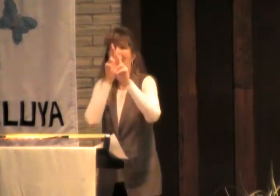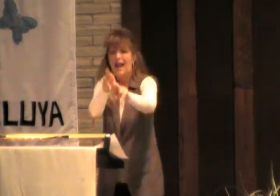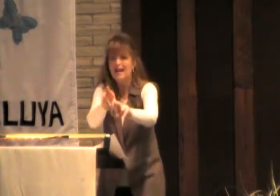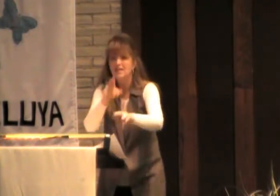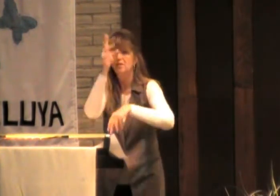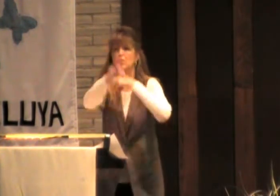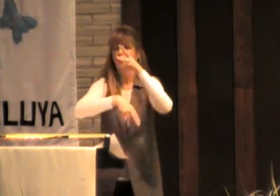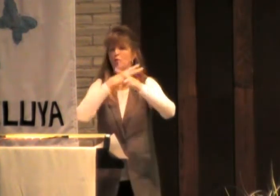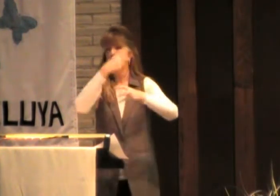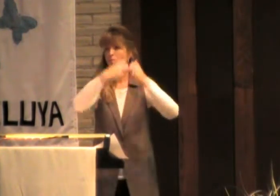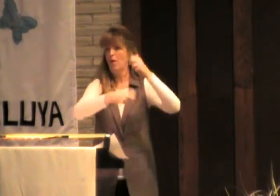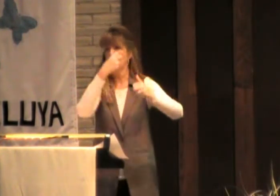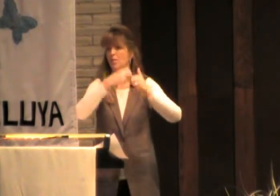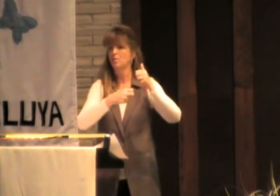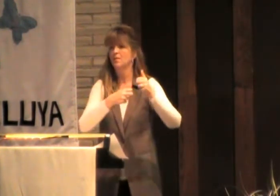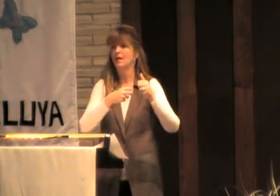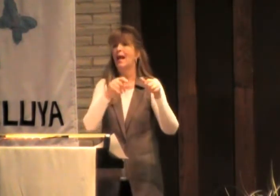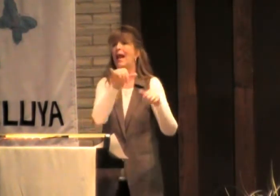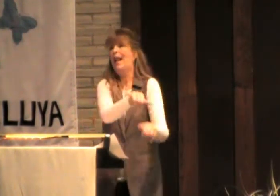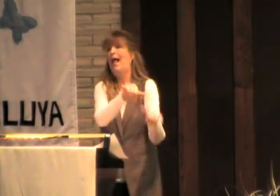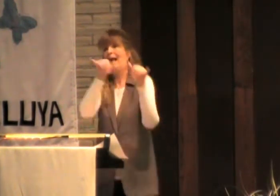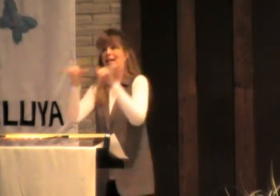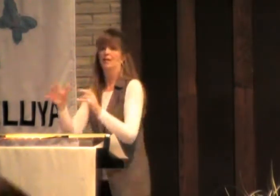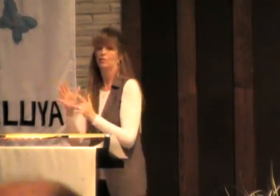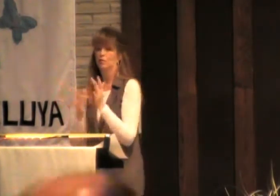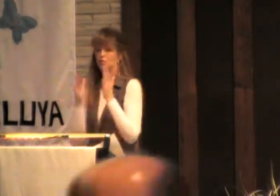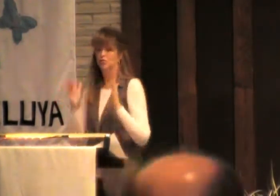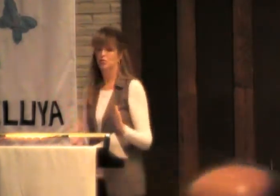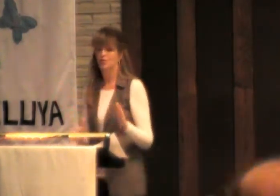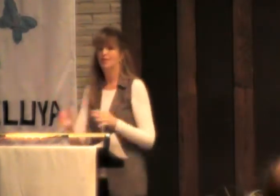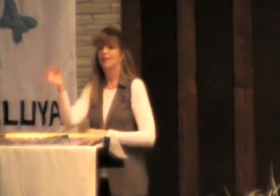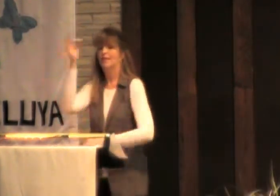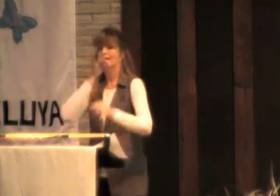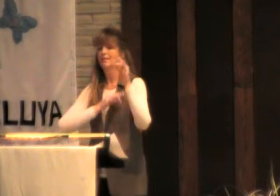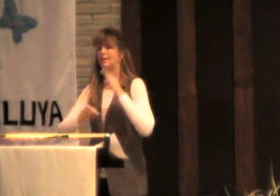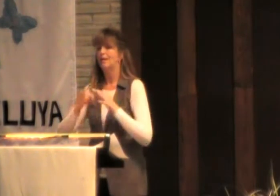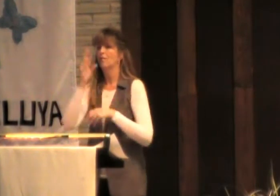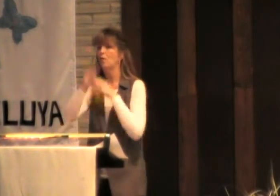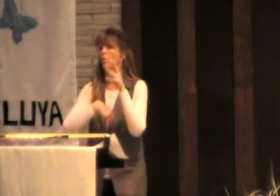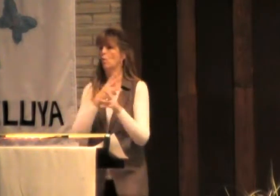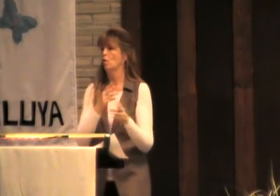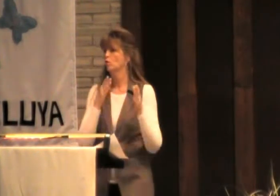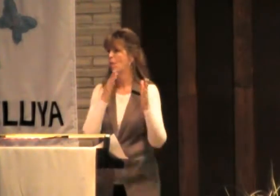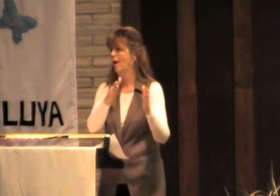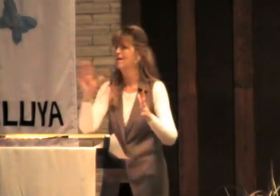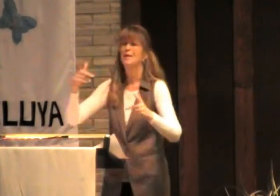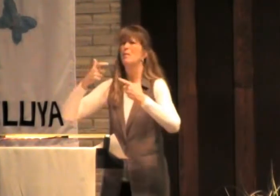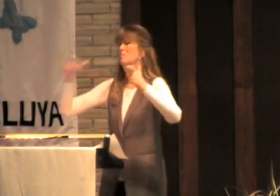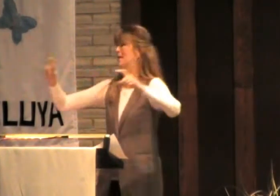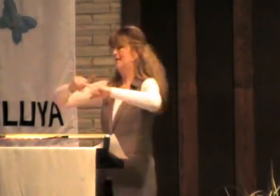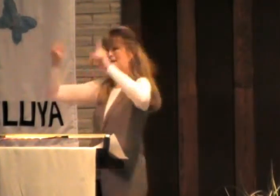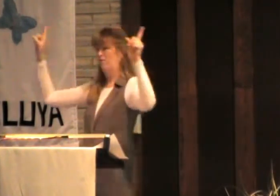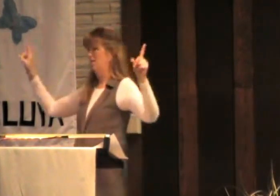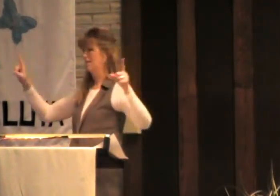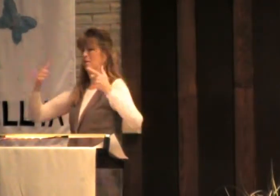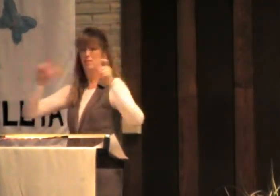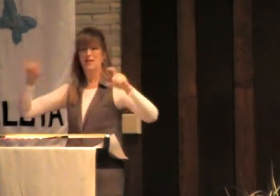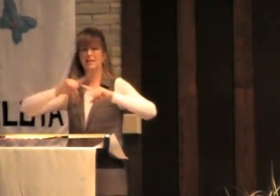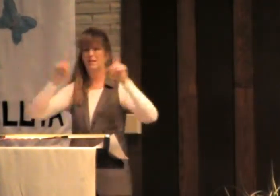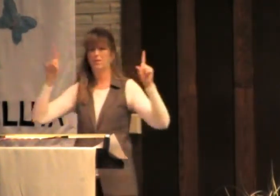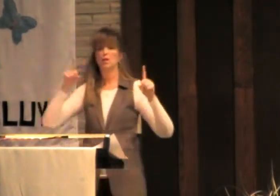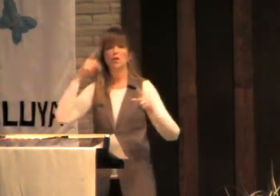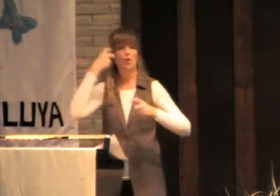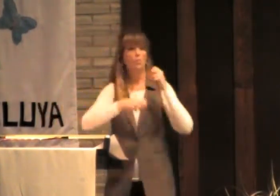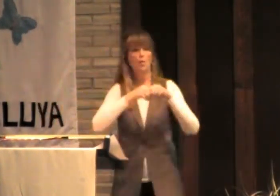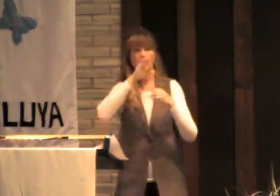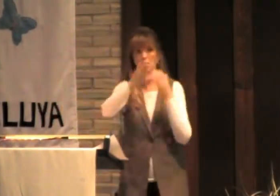Christian. And how you react to the world's problems like a Christian instead of the worldly way. There's a